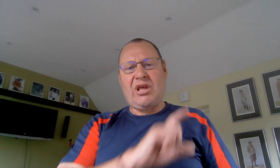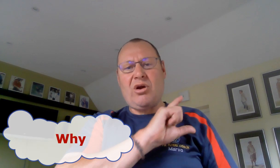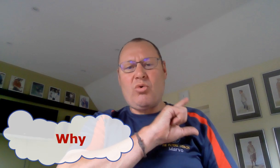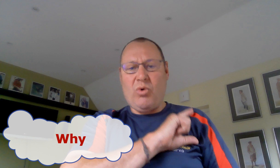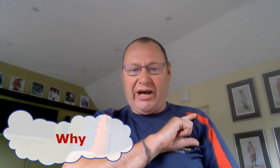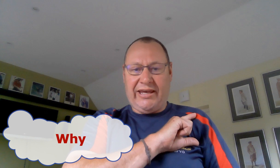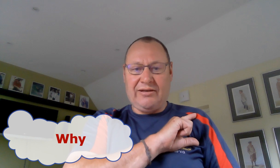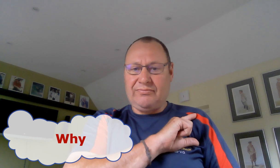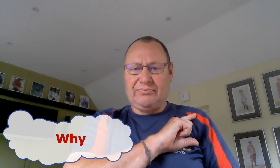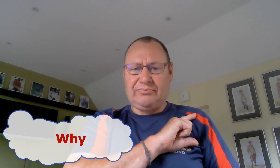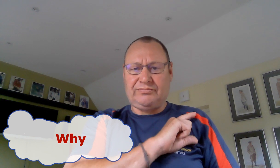Why?